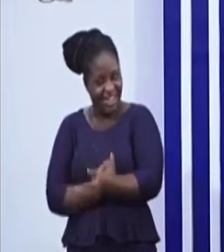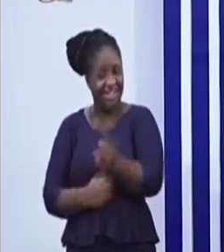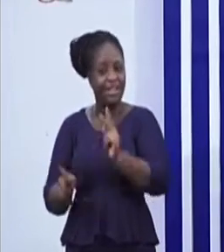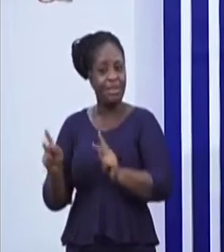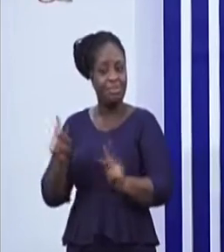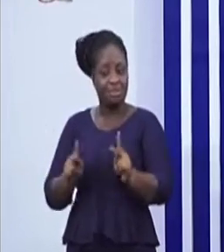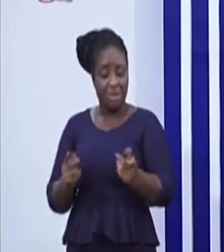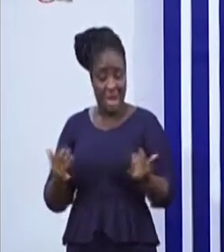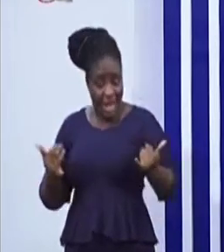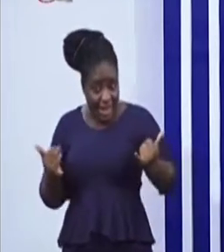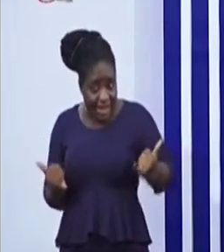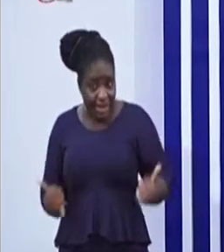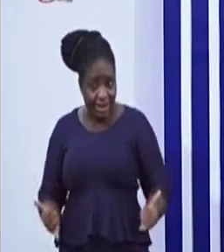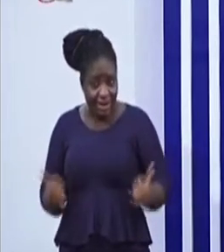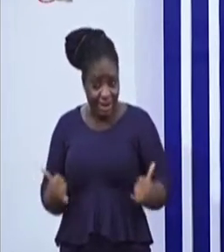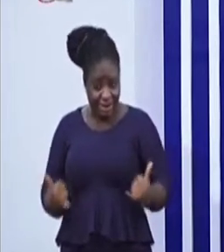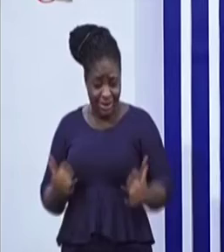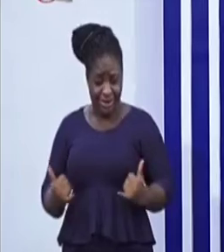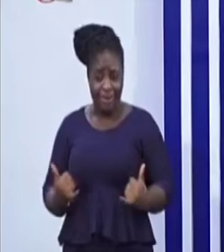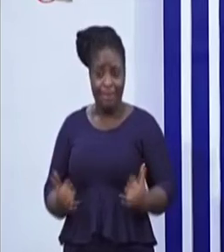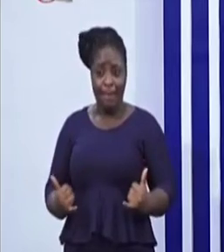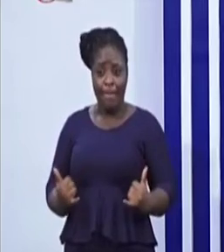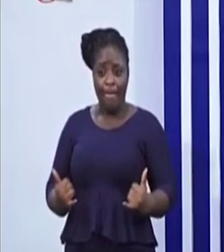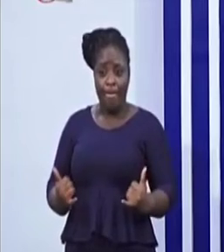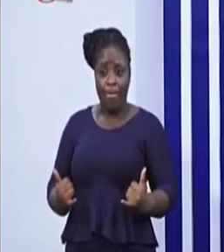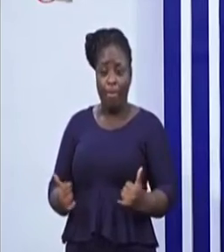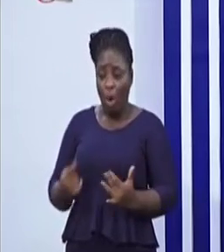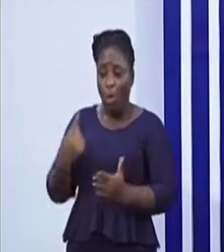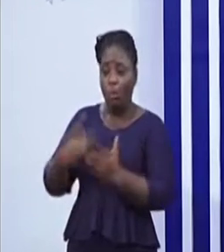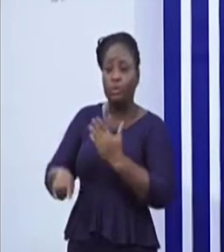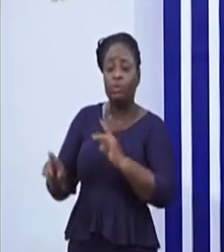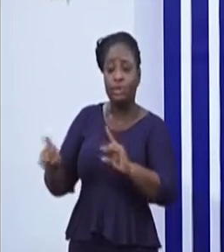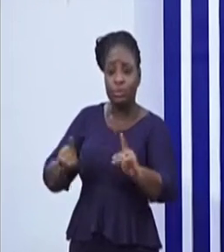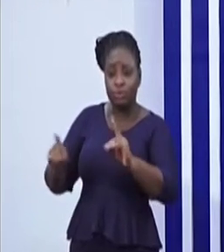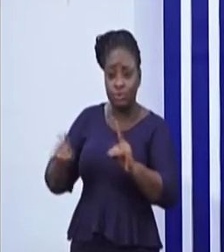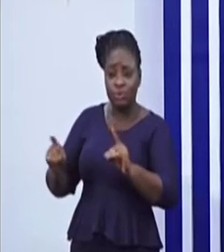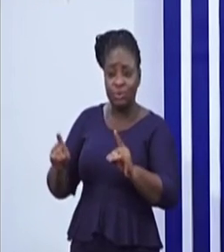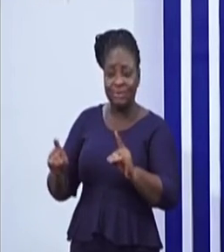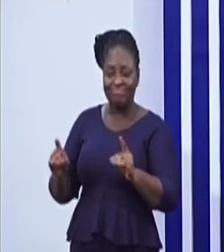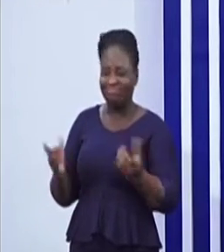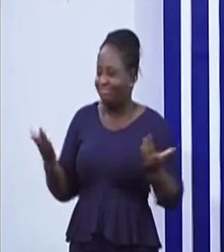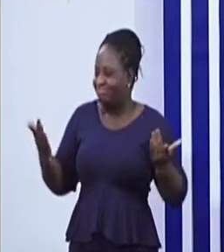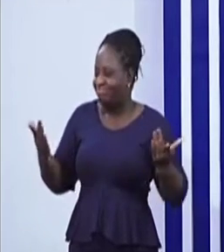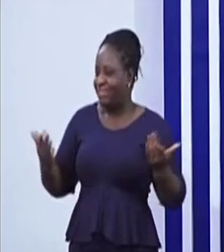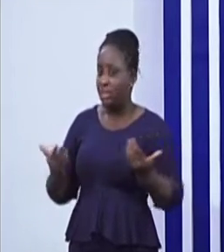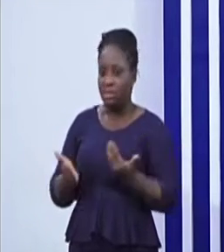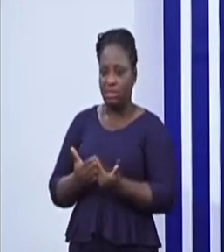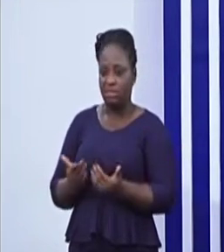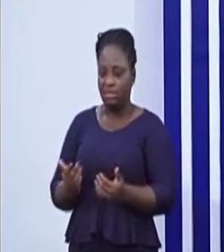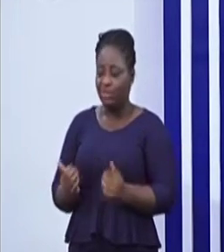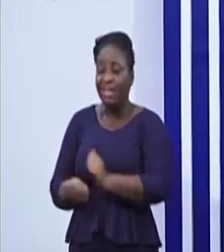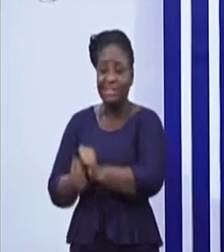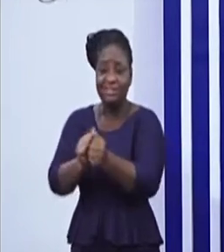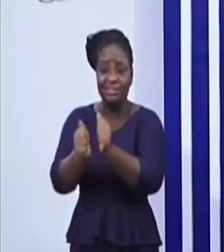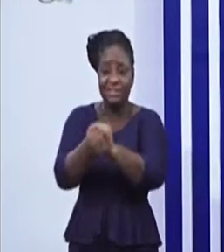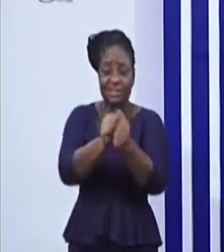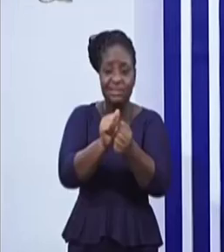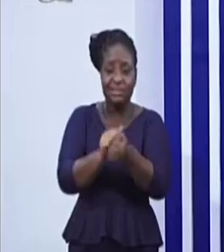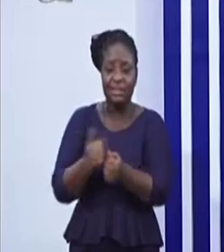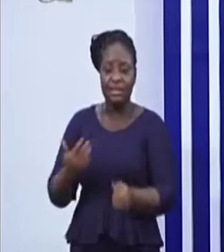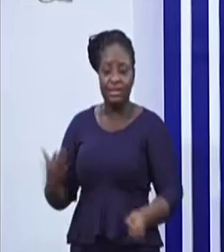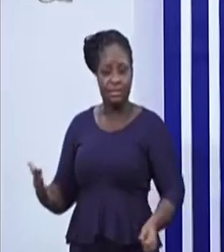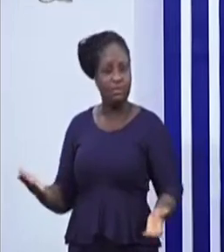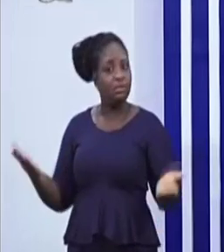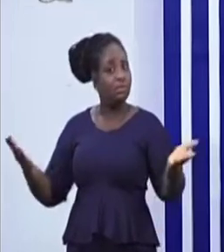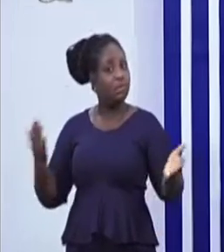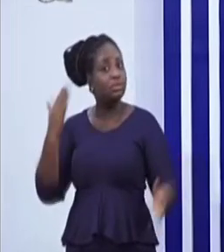that at this moment, what we are doing with the operation is that simple. We are changing gears. We want you to know